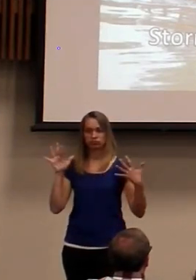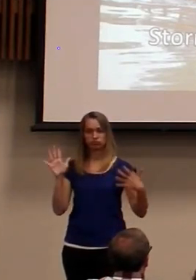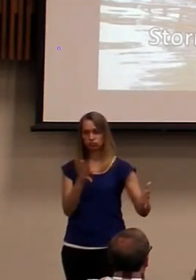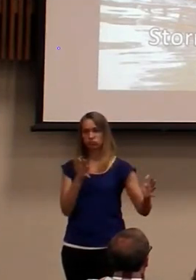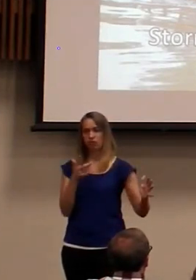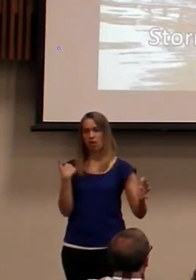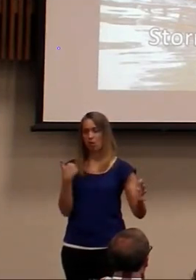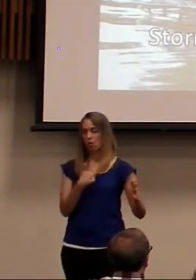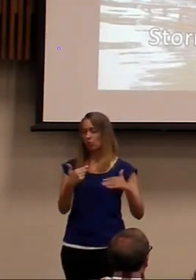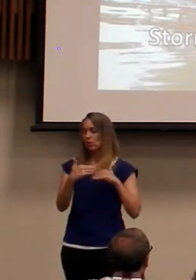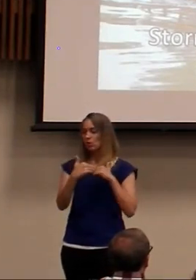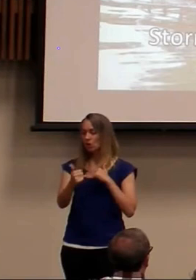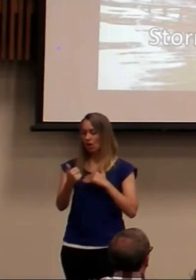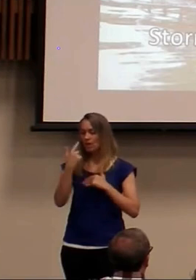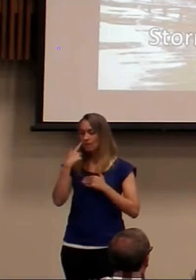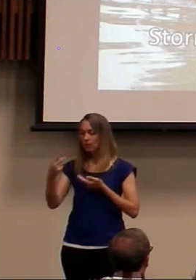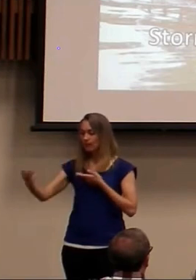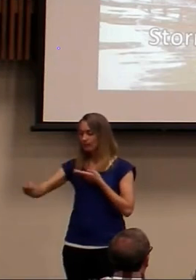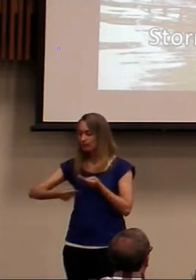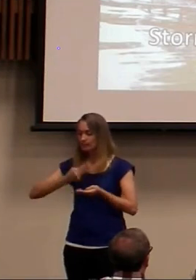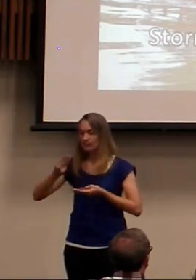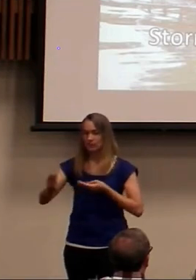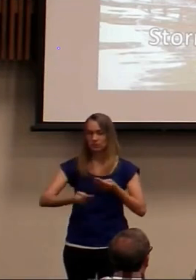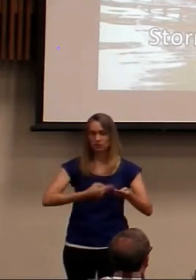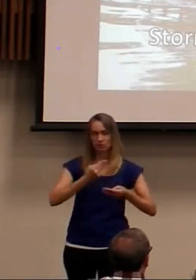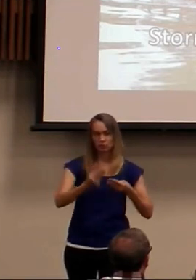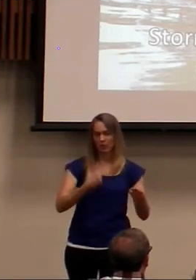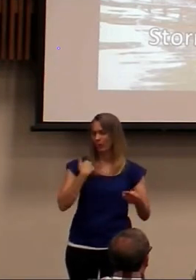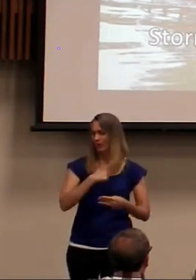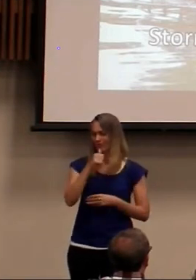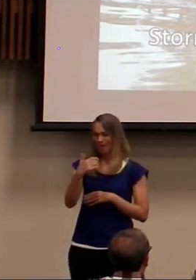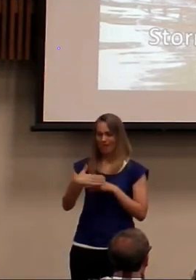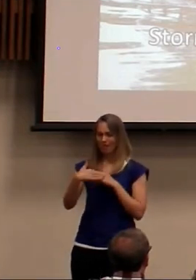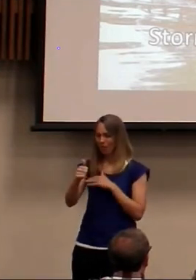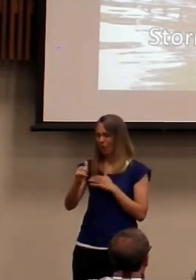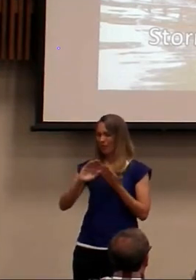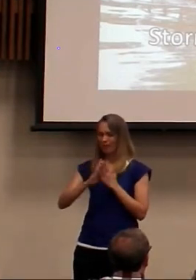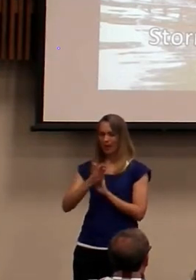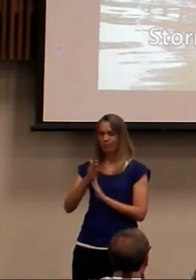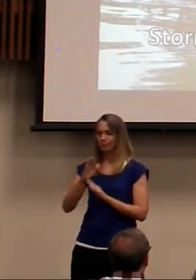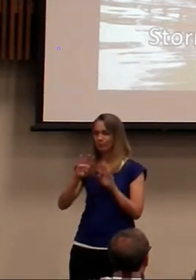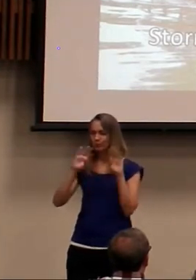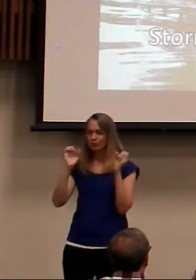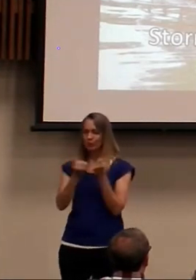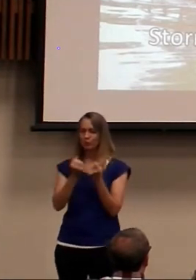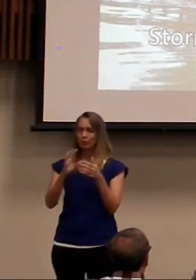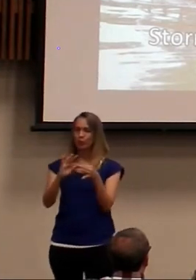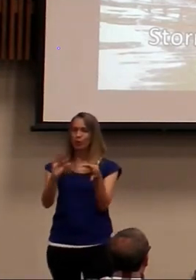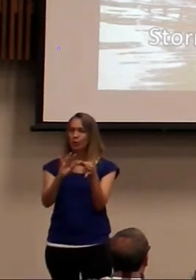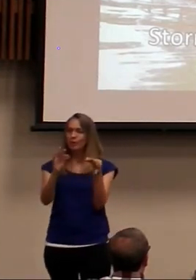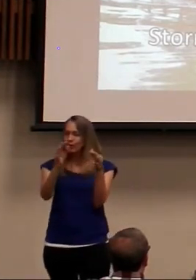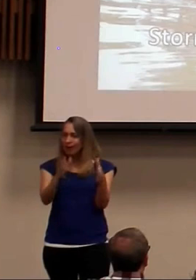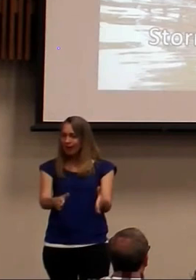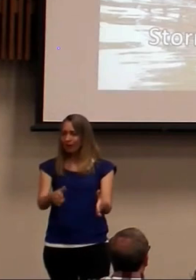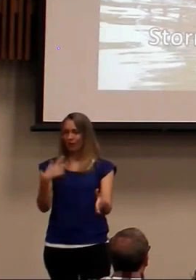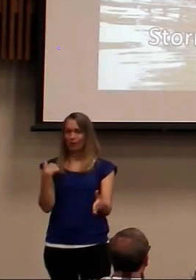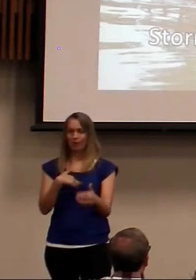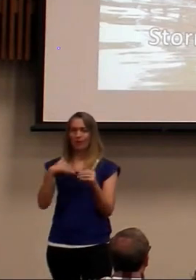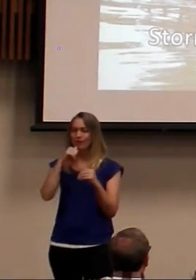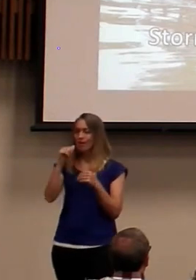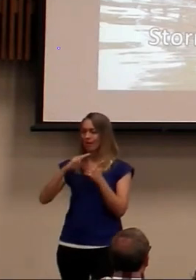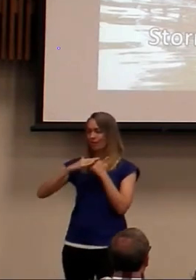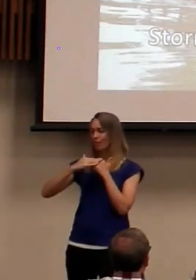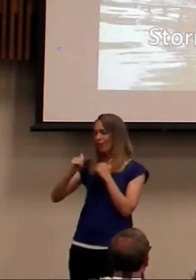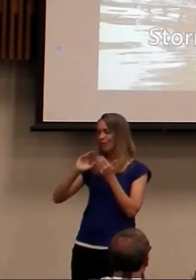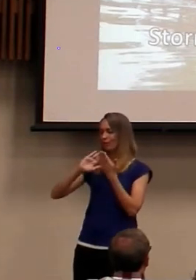We are called to ministry. We are not called to be social commentators. We are not called upon to be